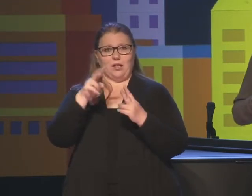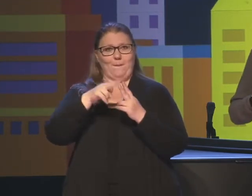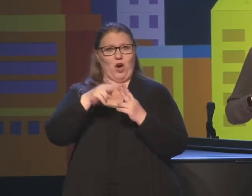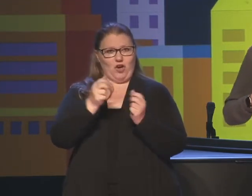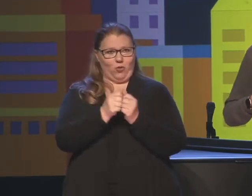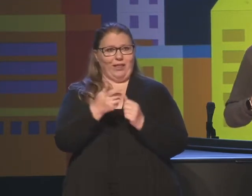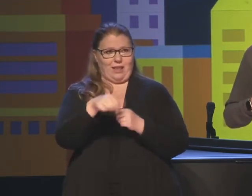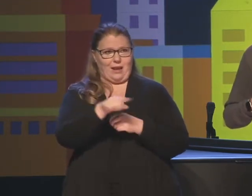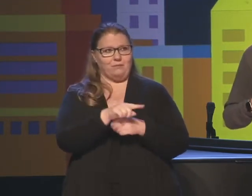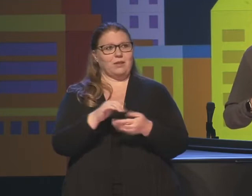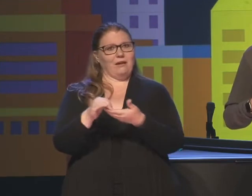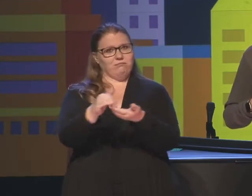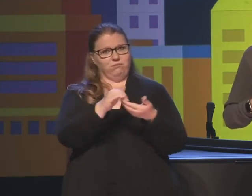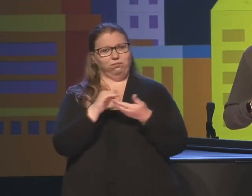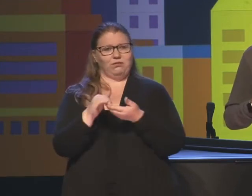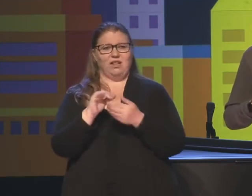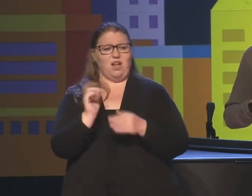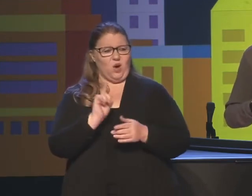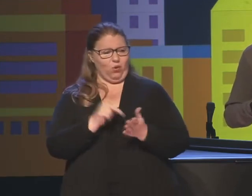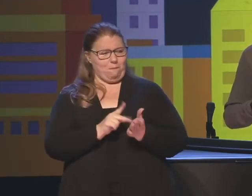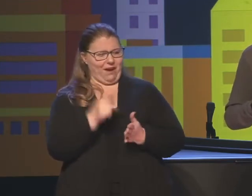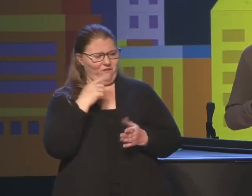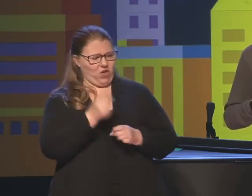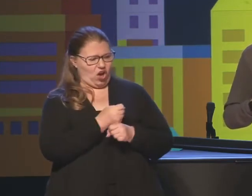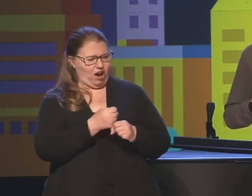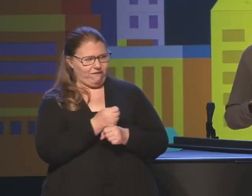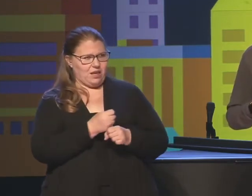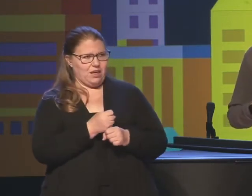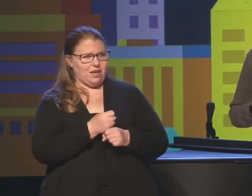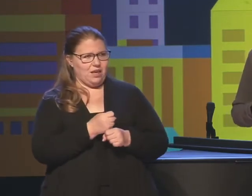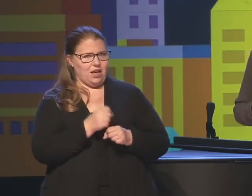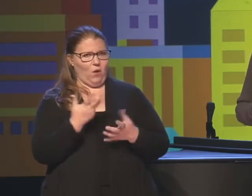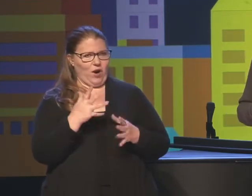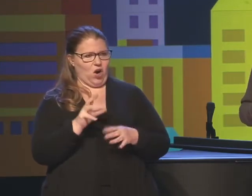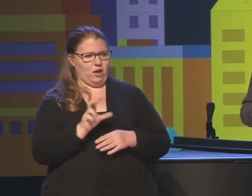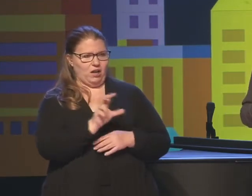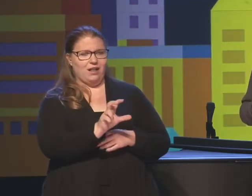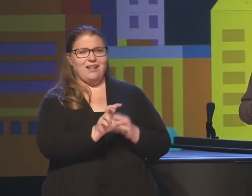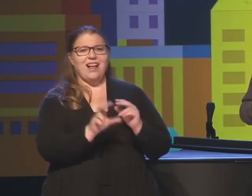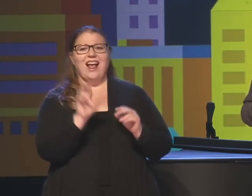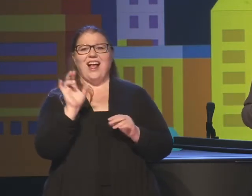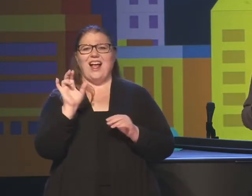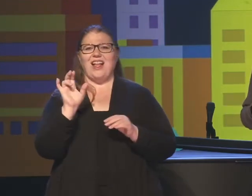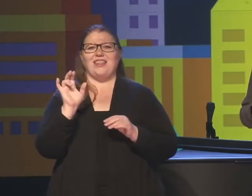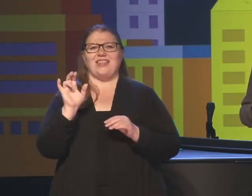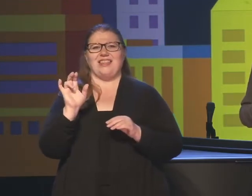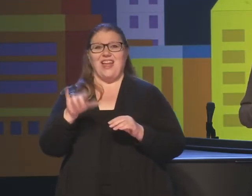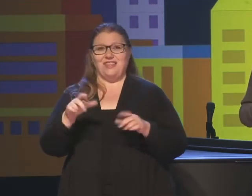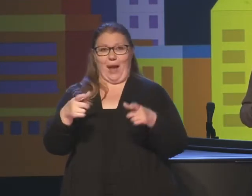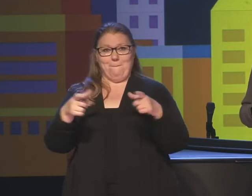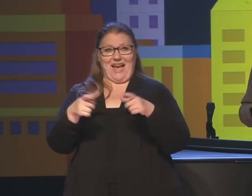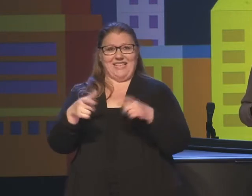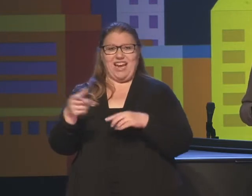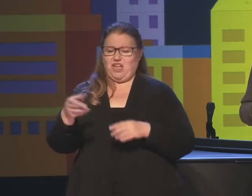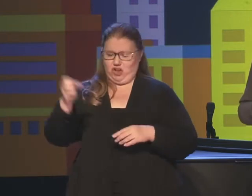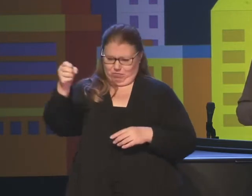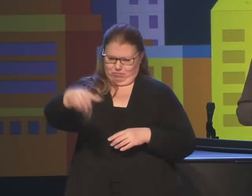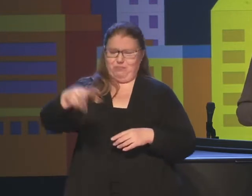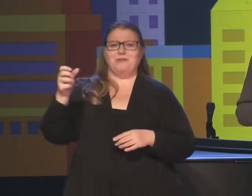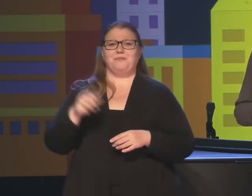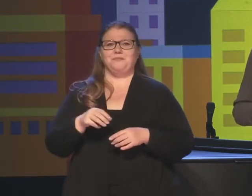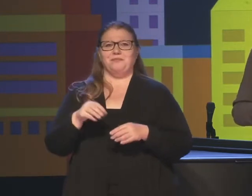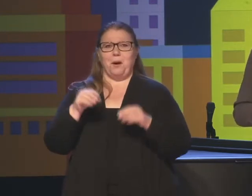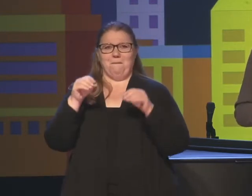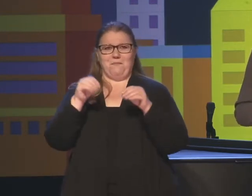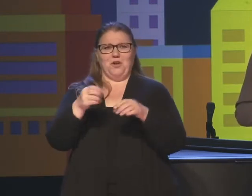like, where do we pay for the coffee? Where do we put the donation in? I was like, that offering basket when it goes by. You just put your coffee